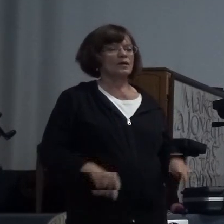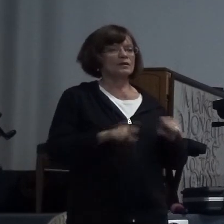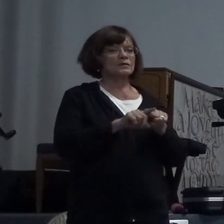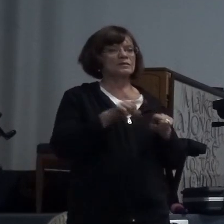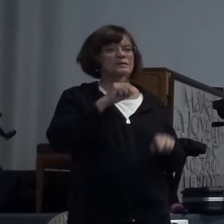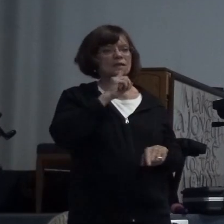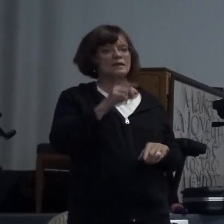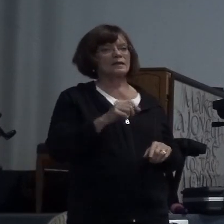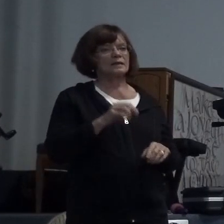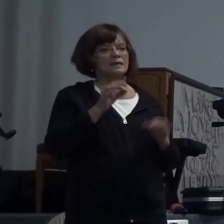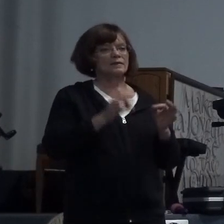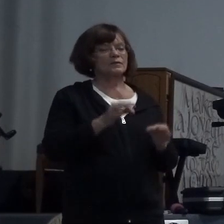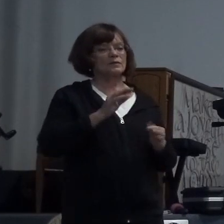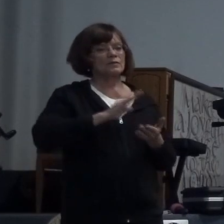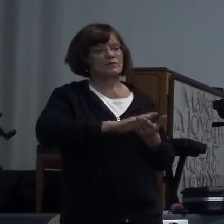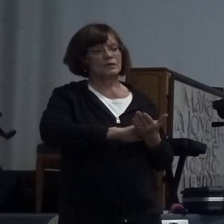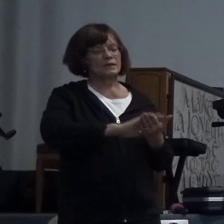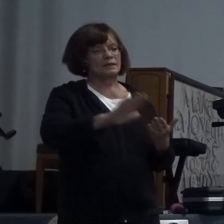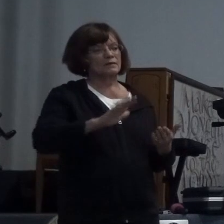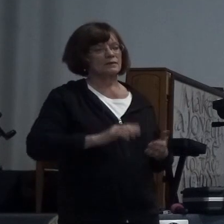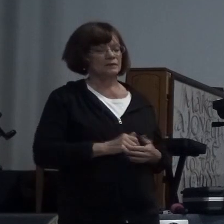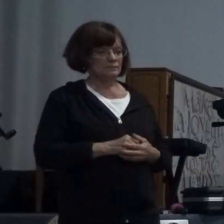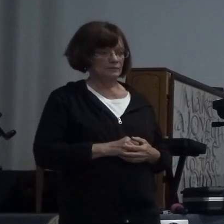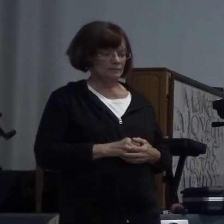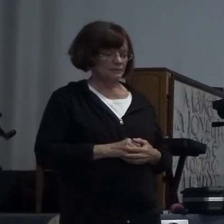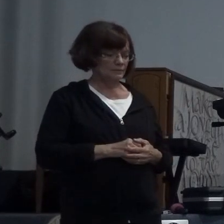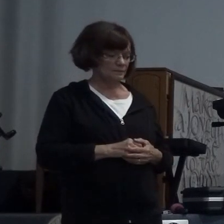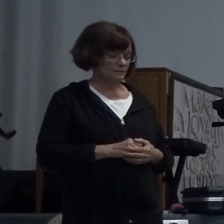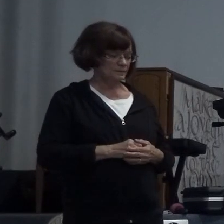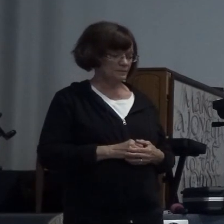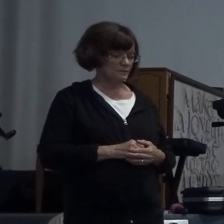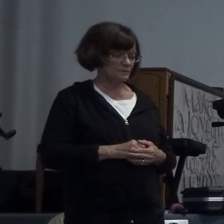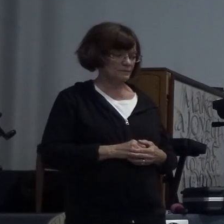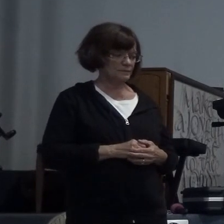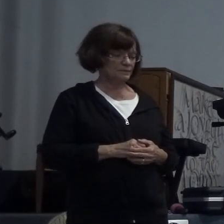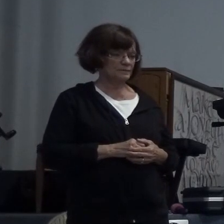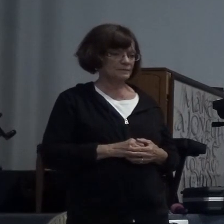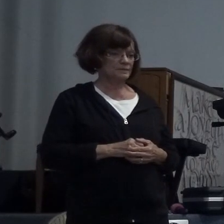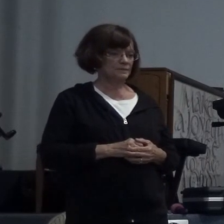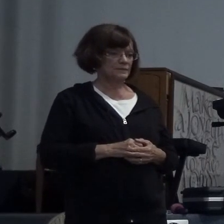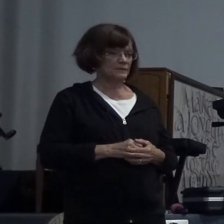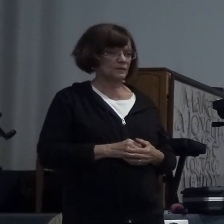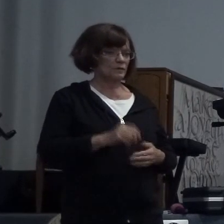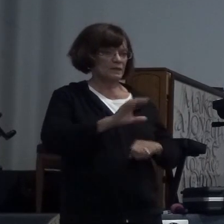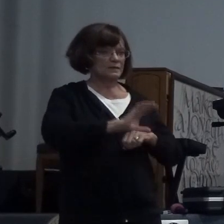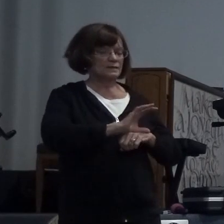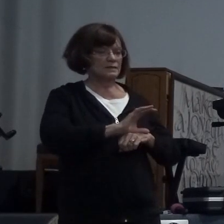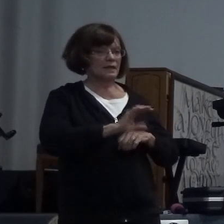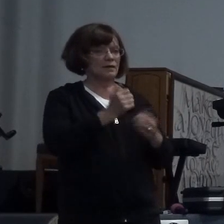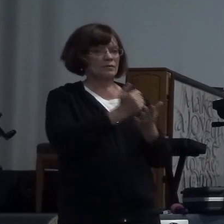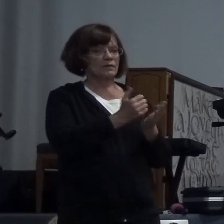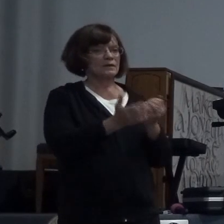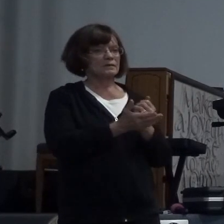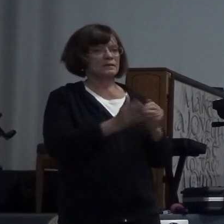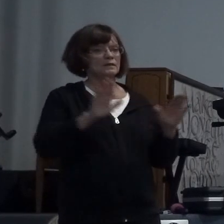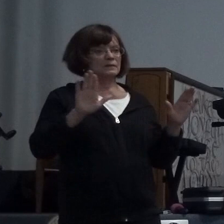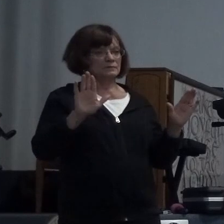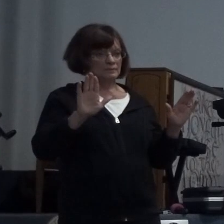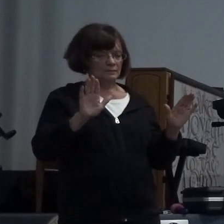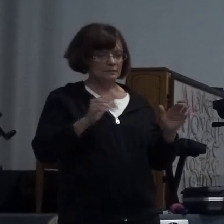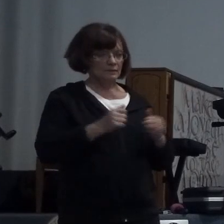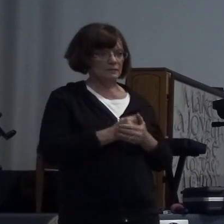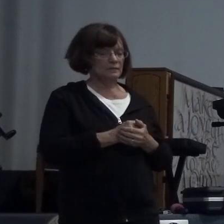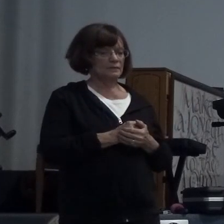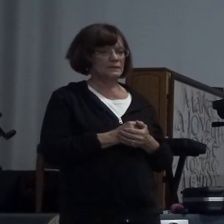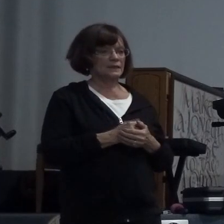have to forgive yourself, then you're negating what Christ did for you as well. Christ's sacrifice was enough to cover that. Let's just get